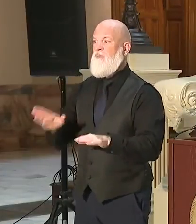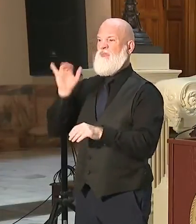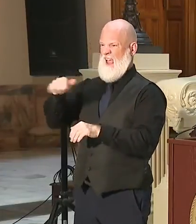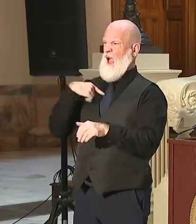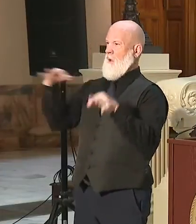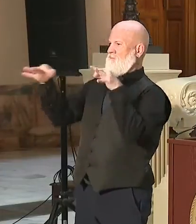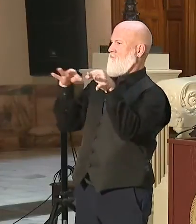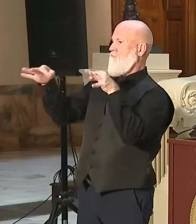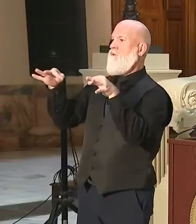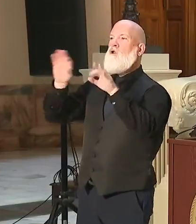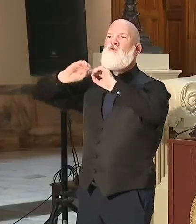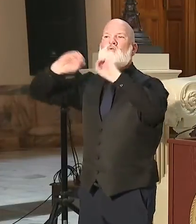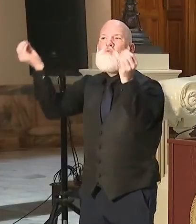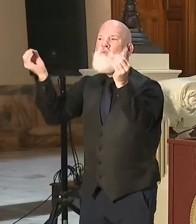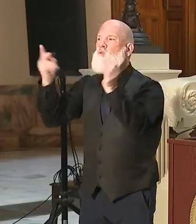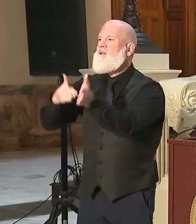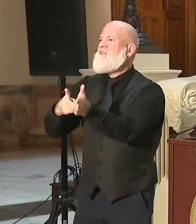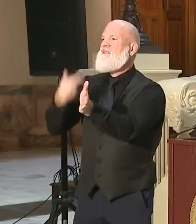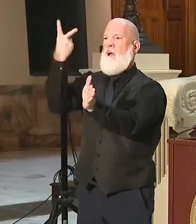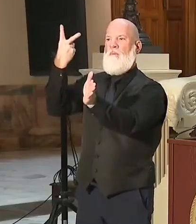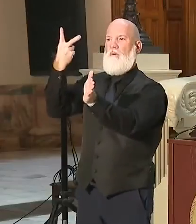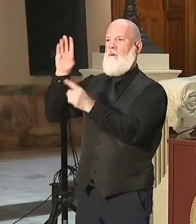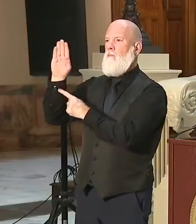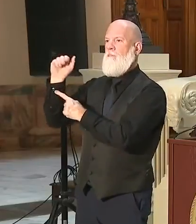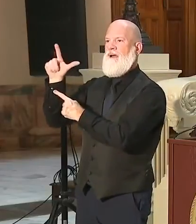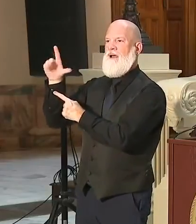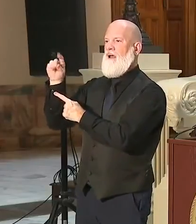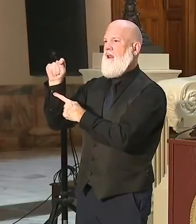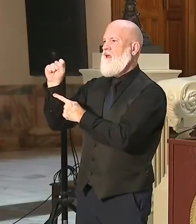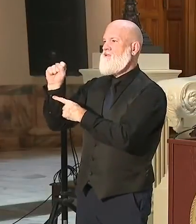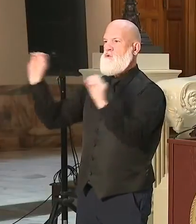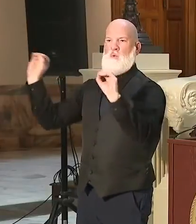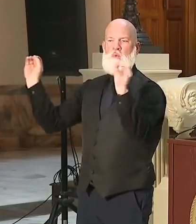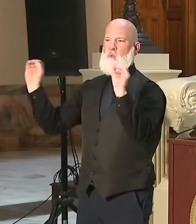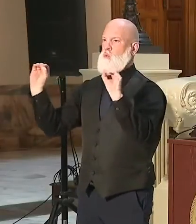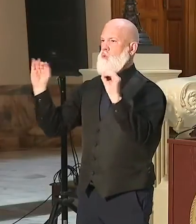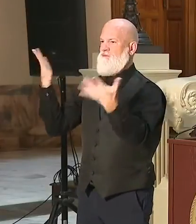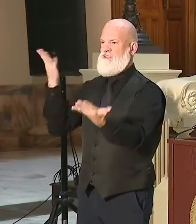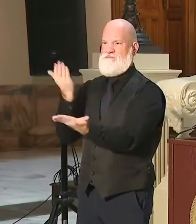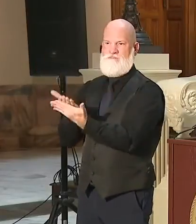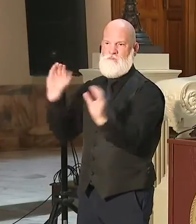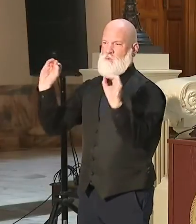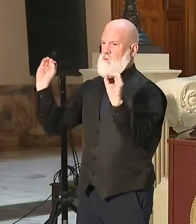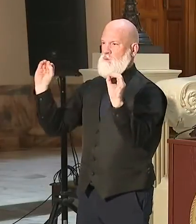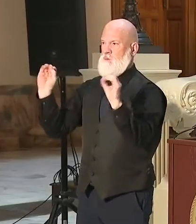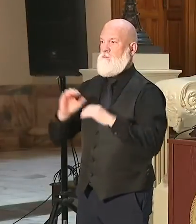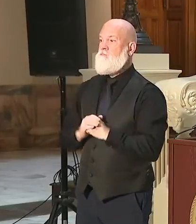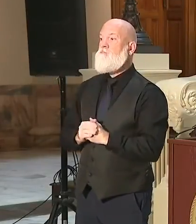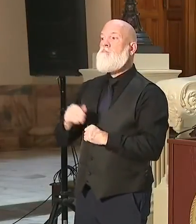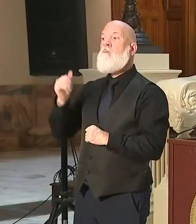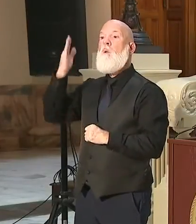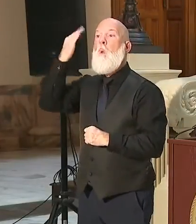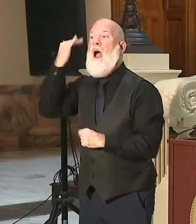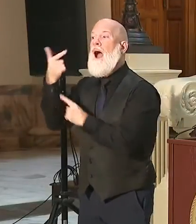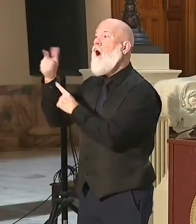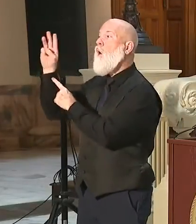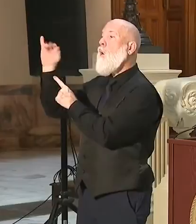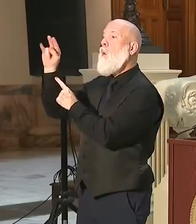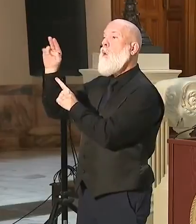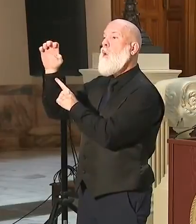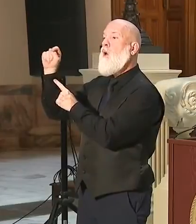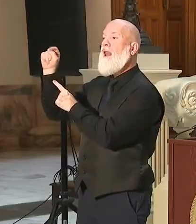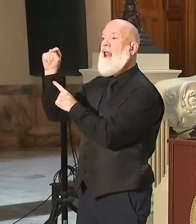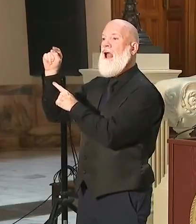double ballots vote cast in Gwinnett. Why is the Gwinnett count going slowly? What was the issue?